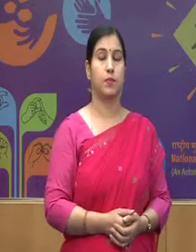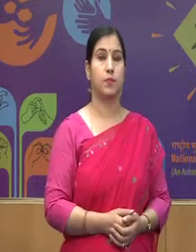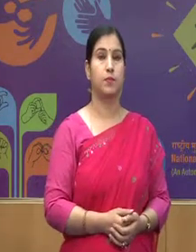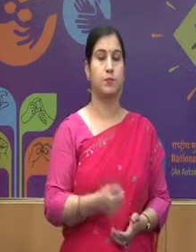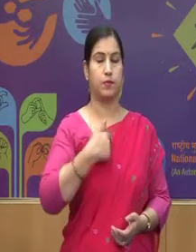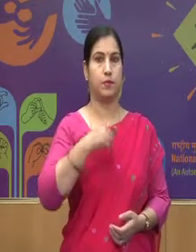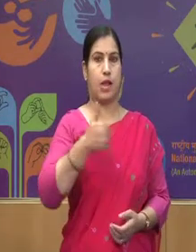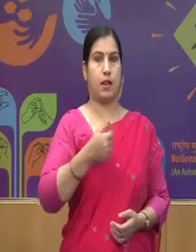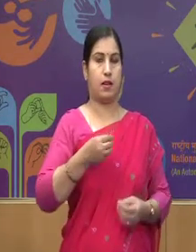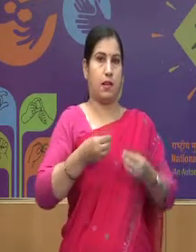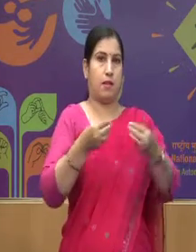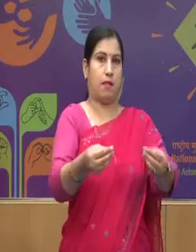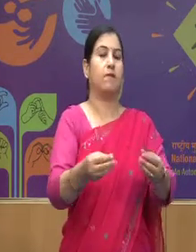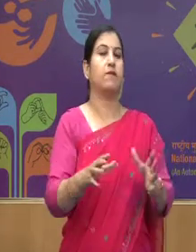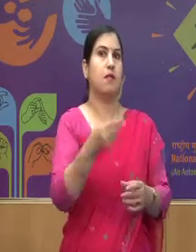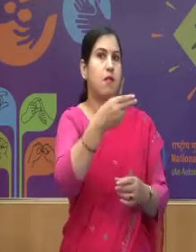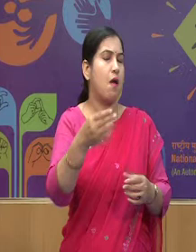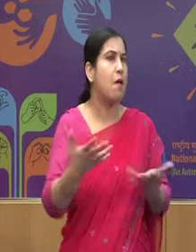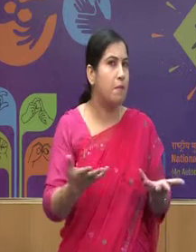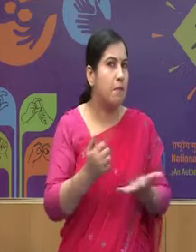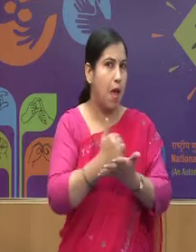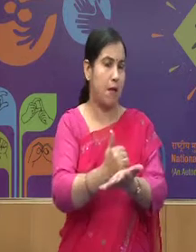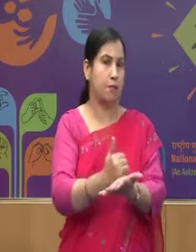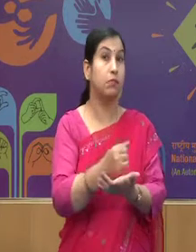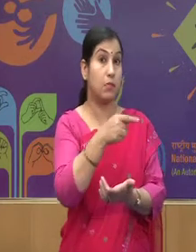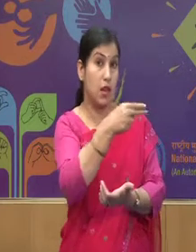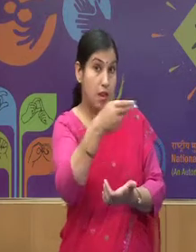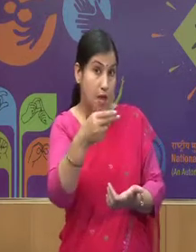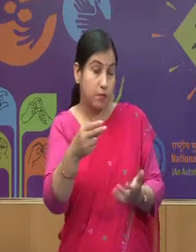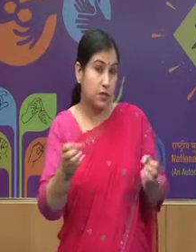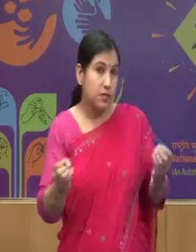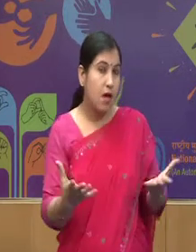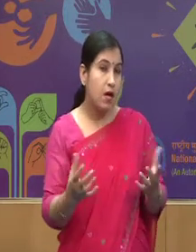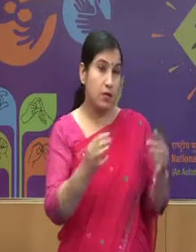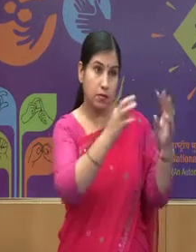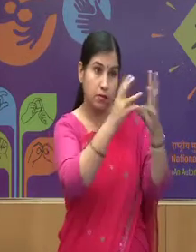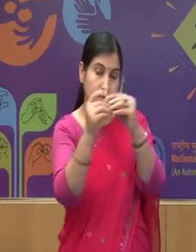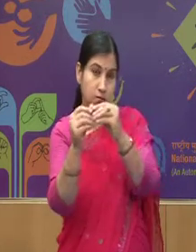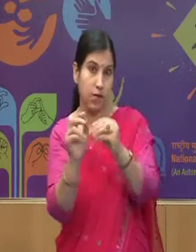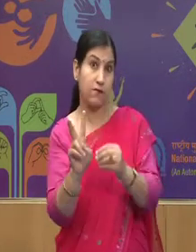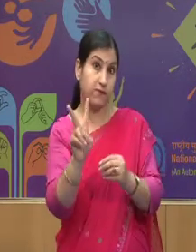Well, I can give you a clue. His name starts with the letter V.